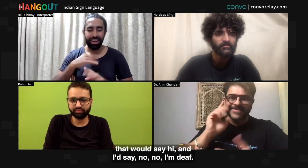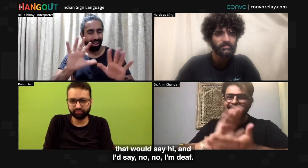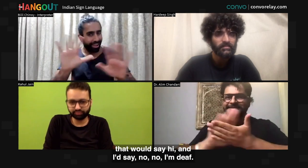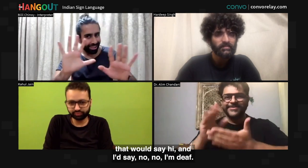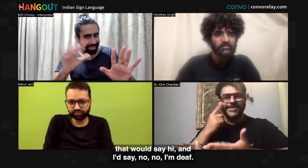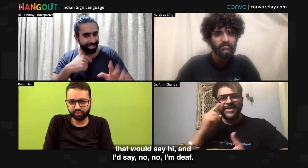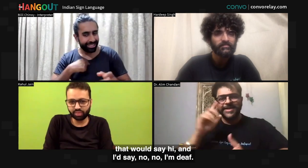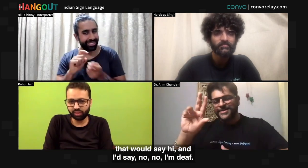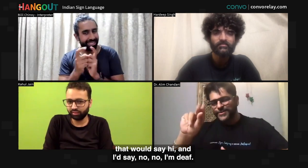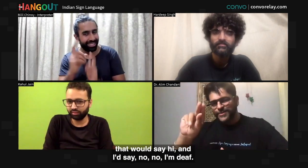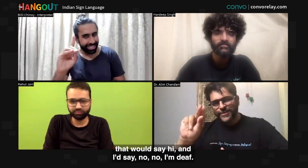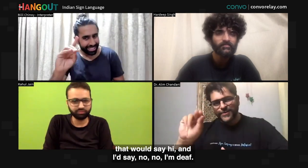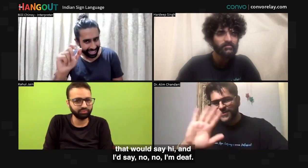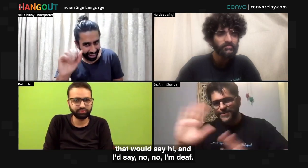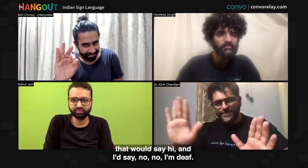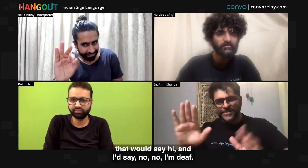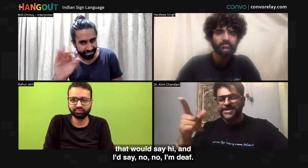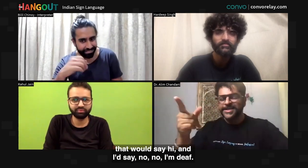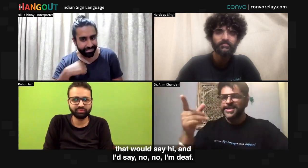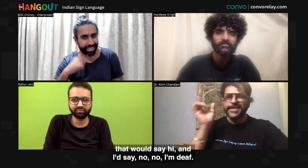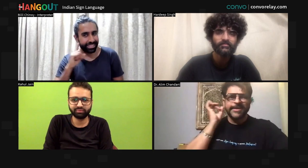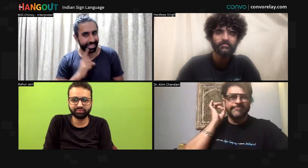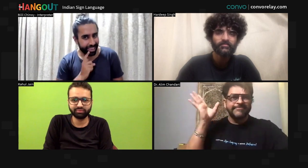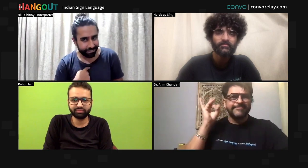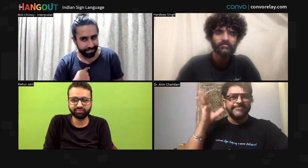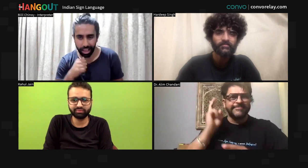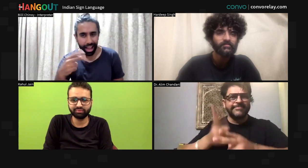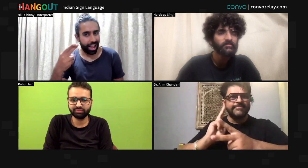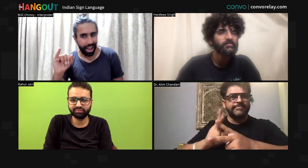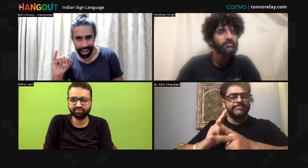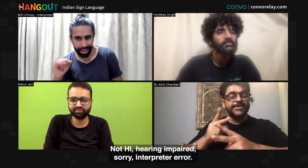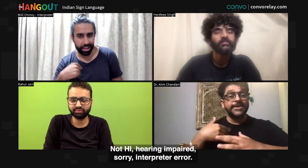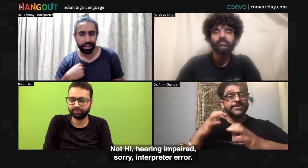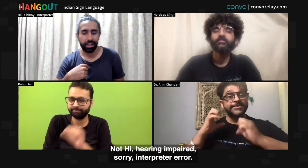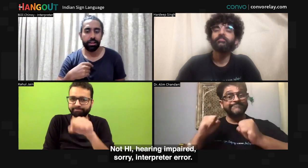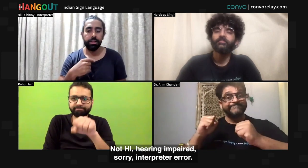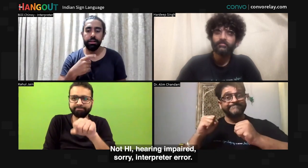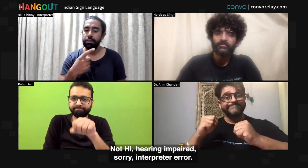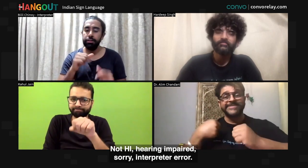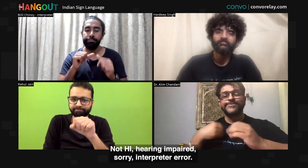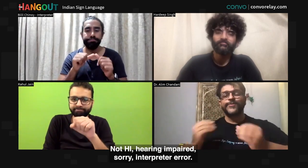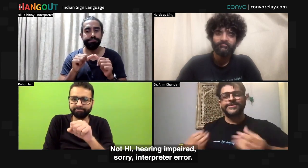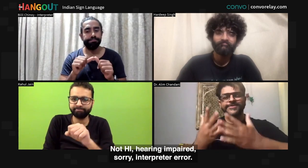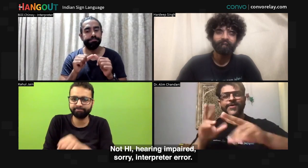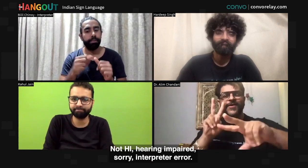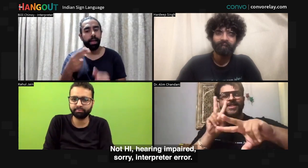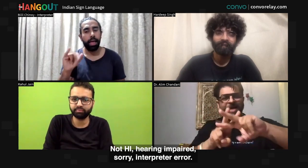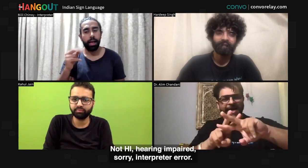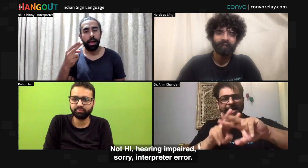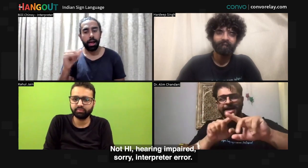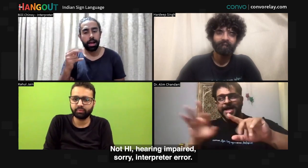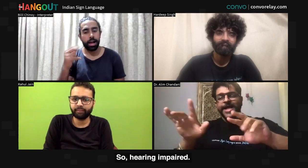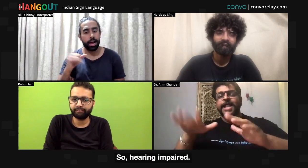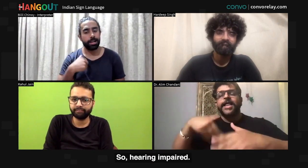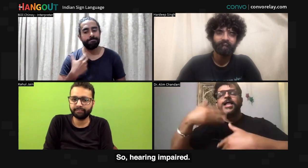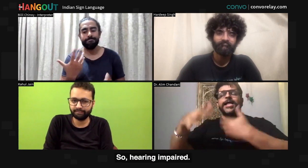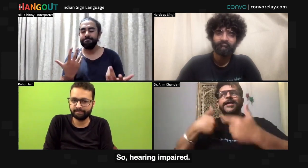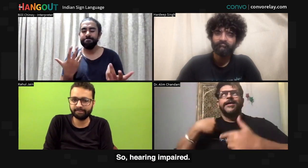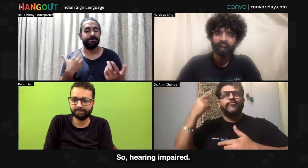And I, I'd say, no, no, I'm deaf, not H I, hearing impaired, sorry, interpreter error. So hearing